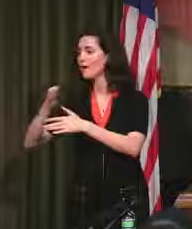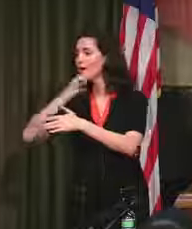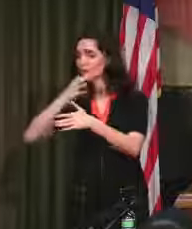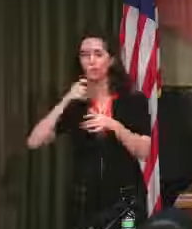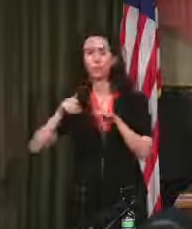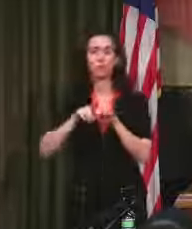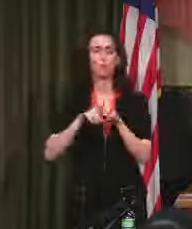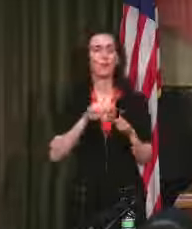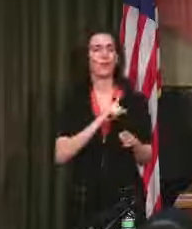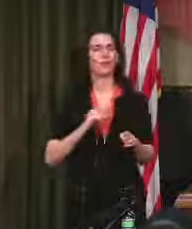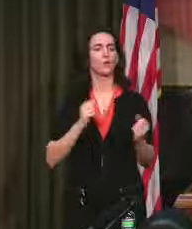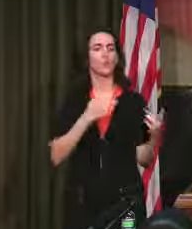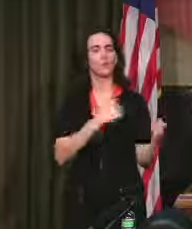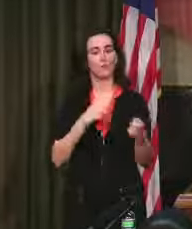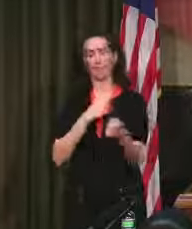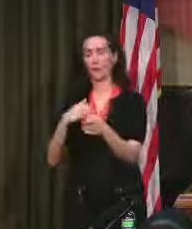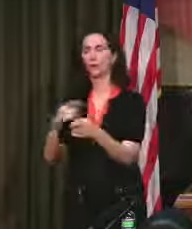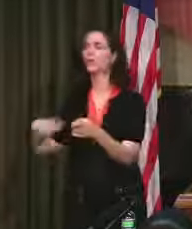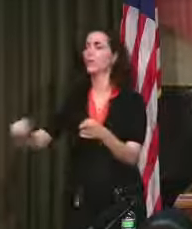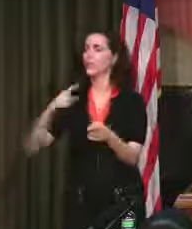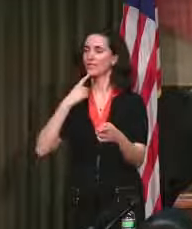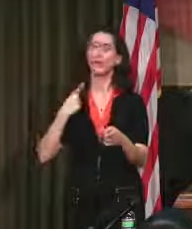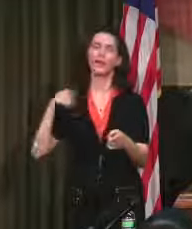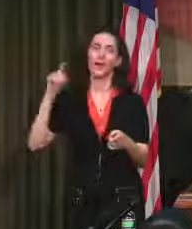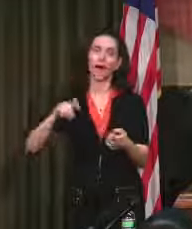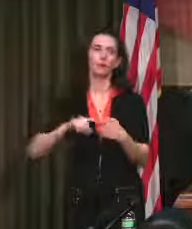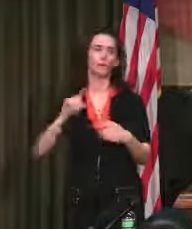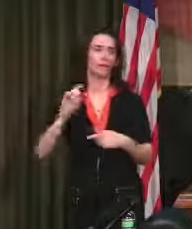of the legislature have said that we need to do that.